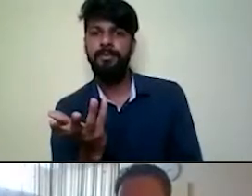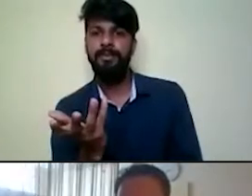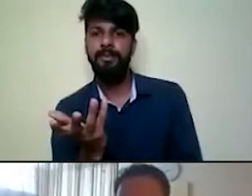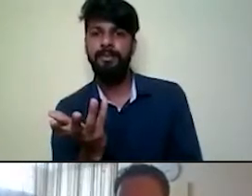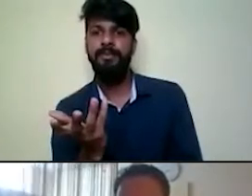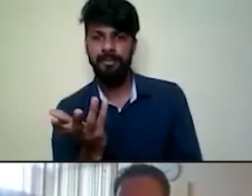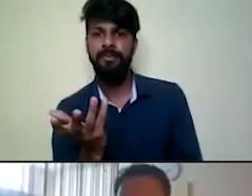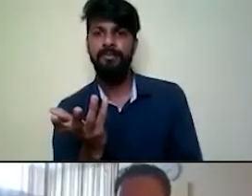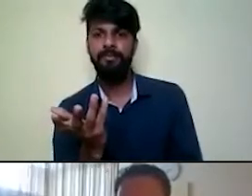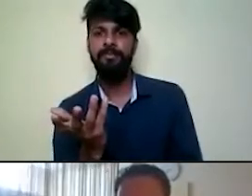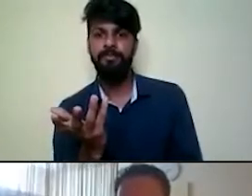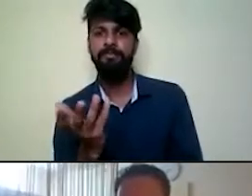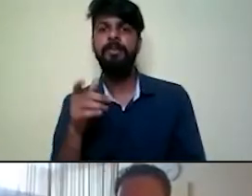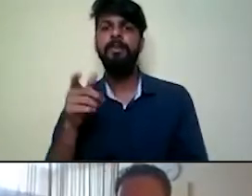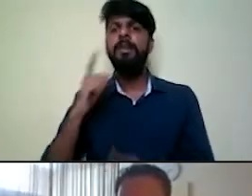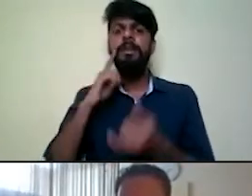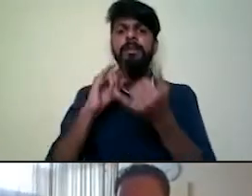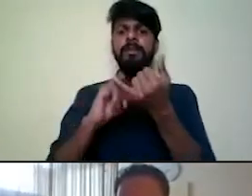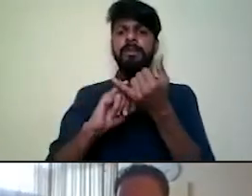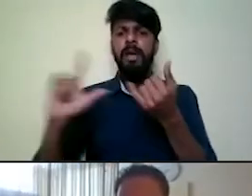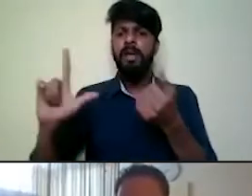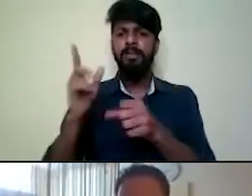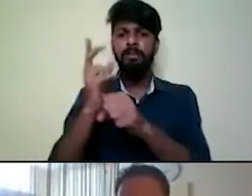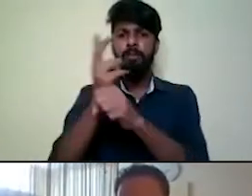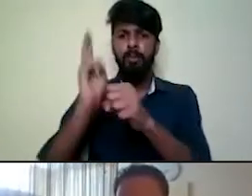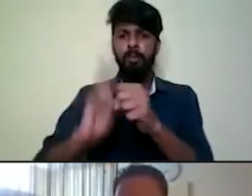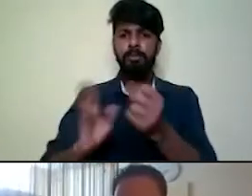And last name, what?